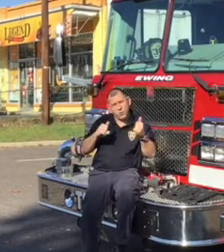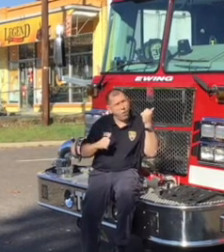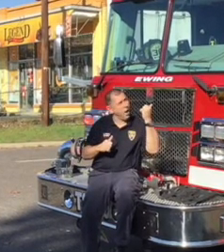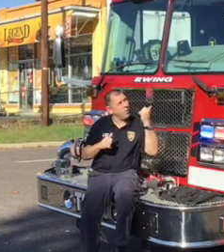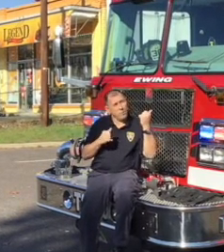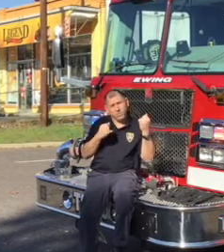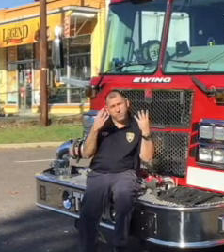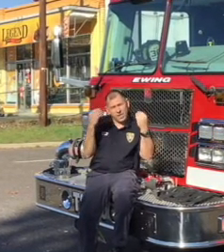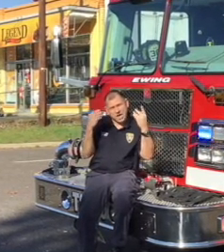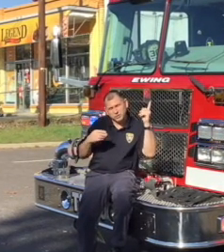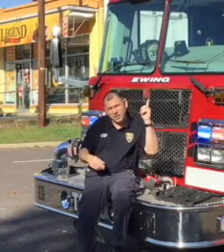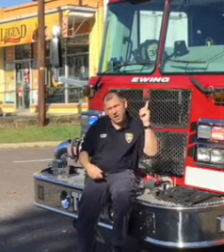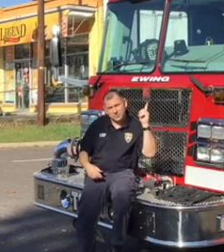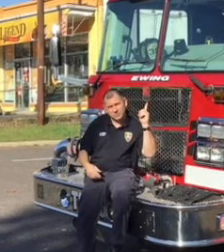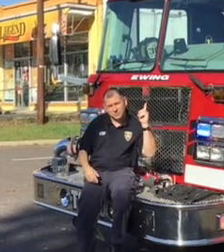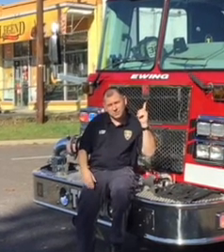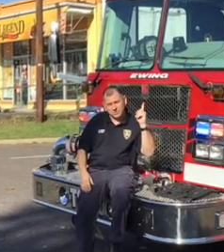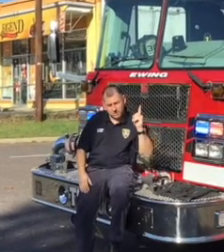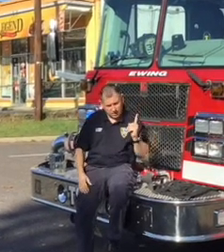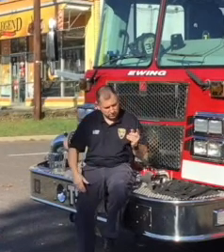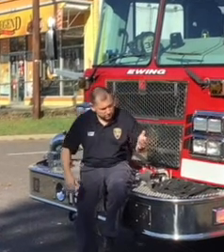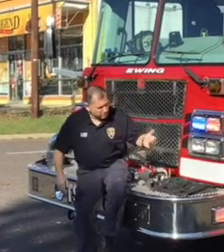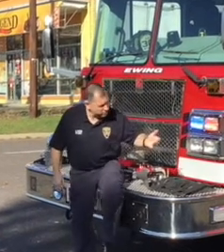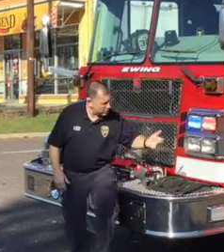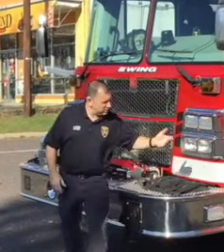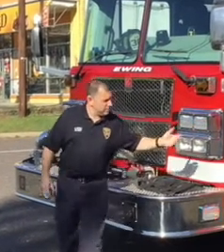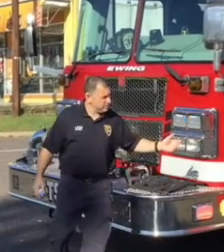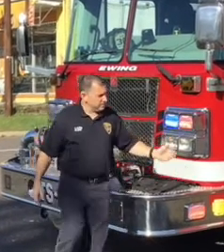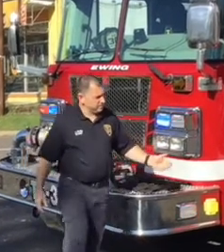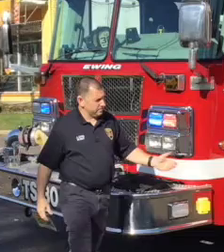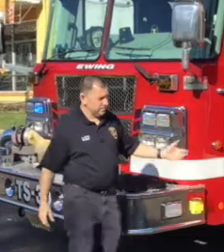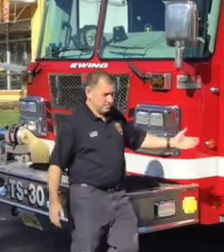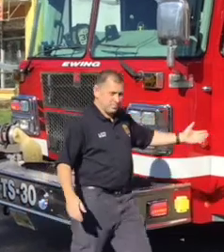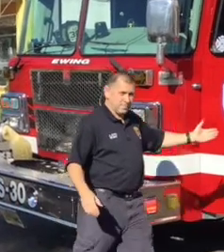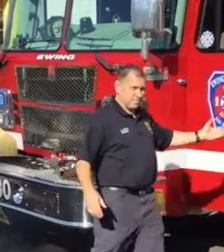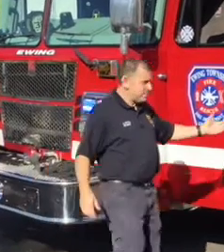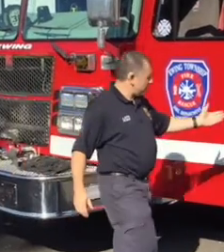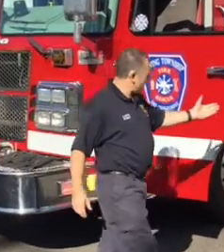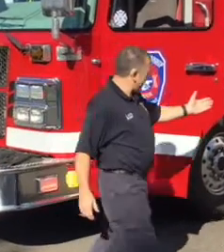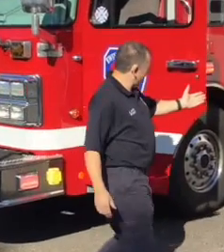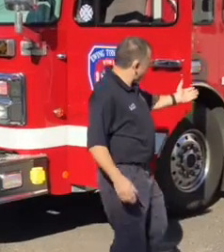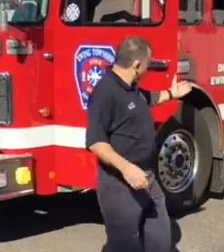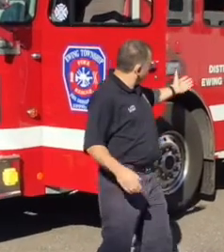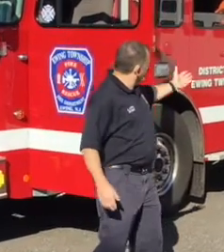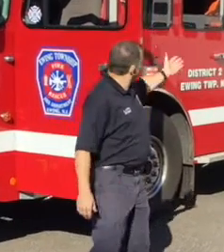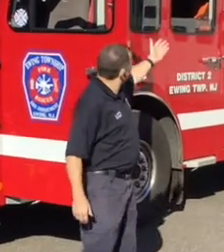So this is a ladder truck. I wanted to show you an example of a ladder